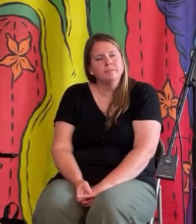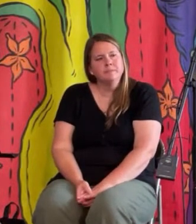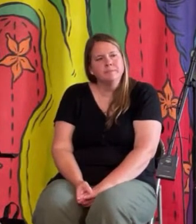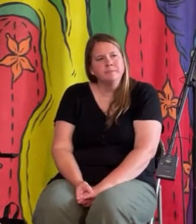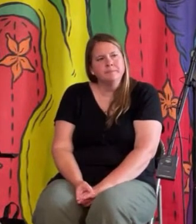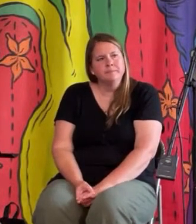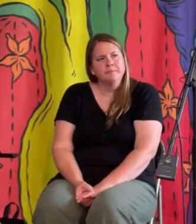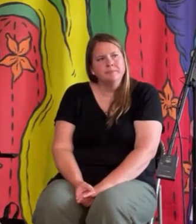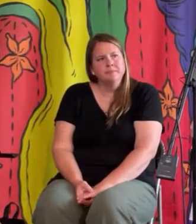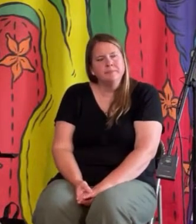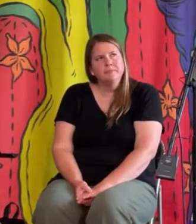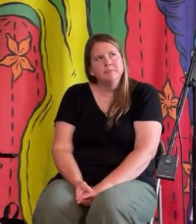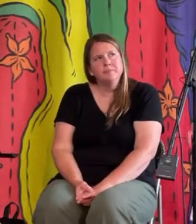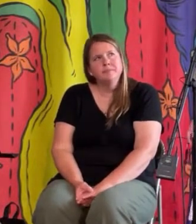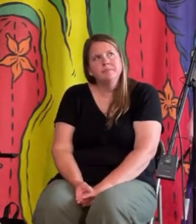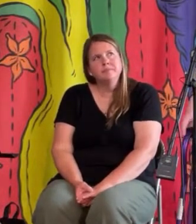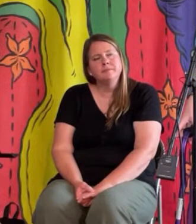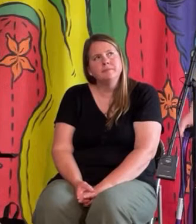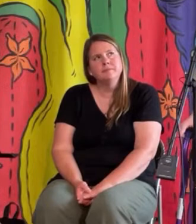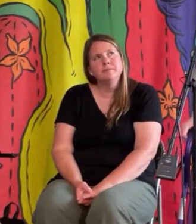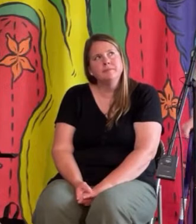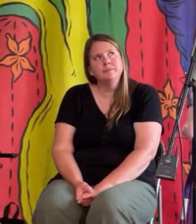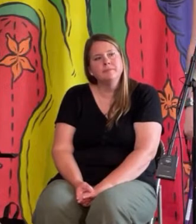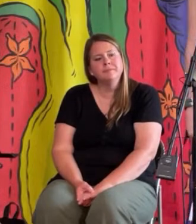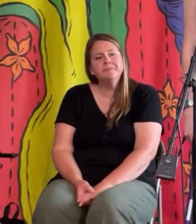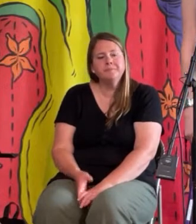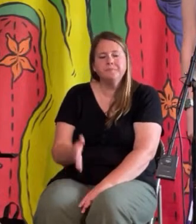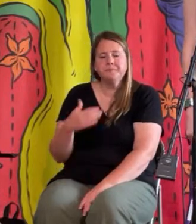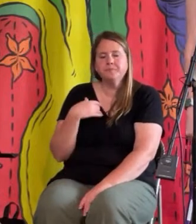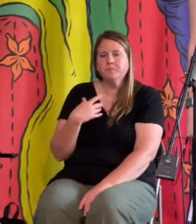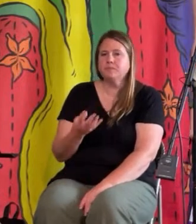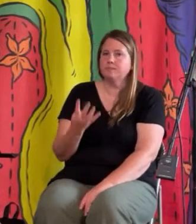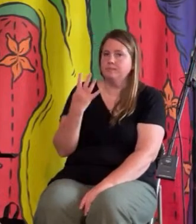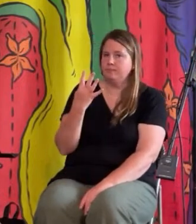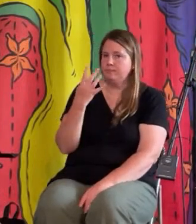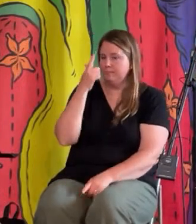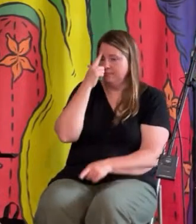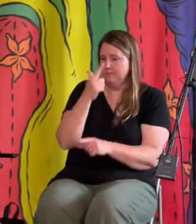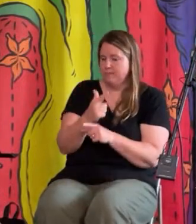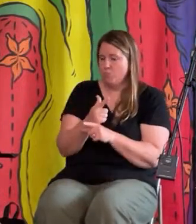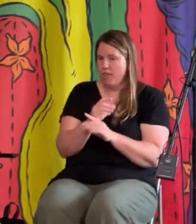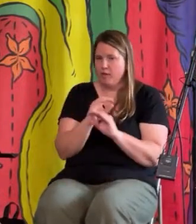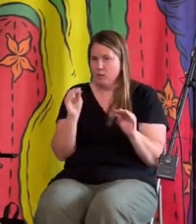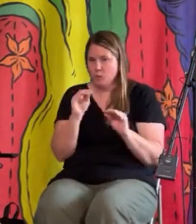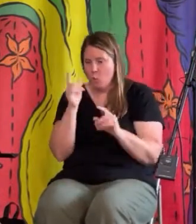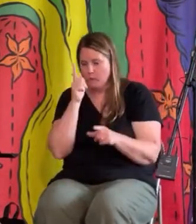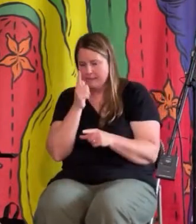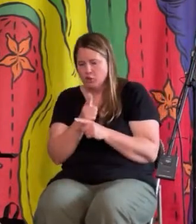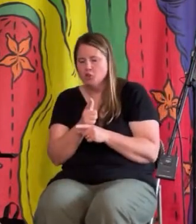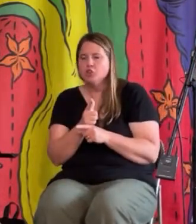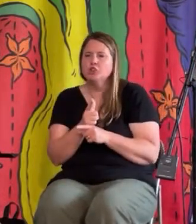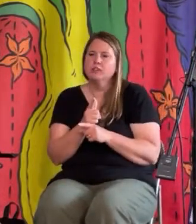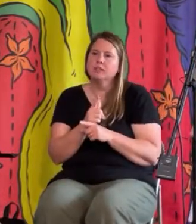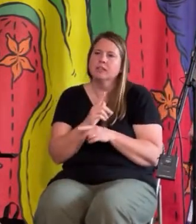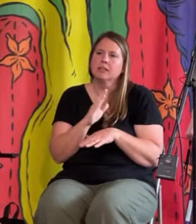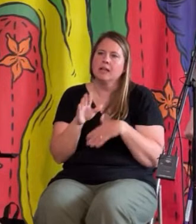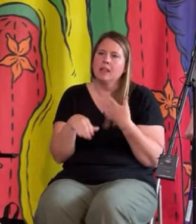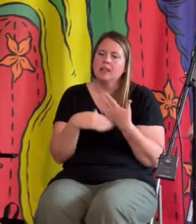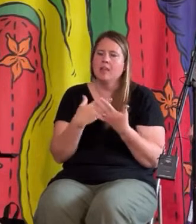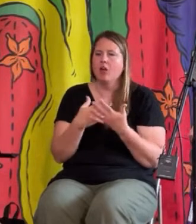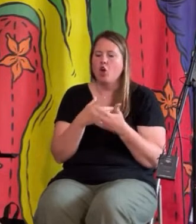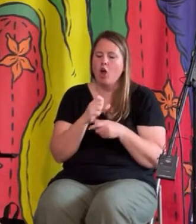Okay, this is, so I've got four brothers, no sisters. And they're all in the